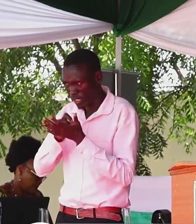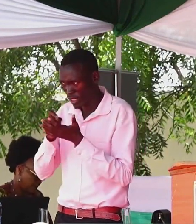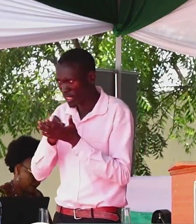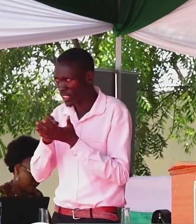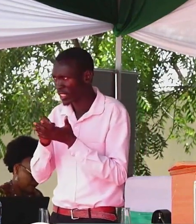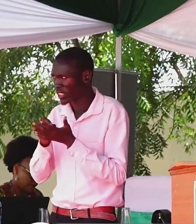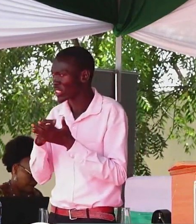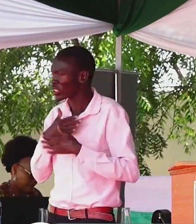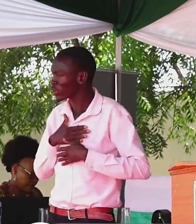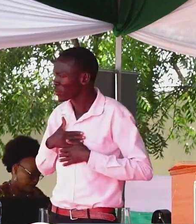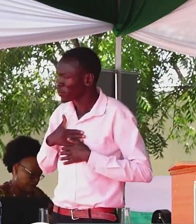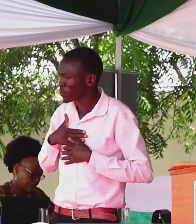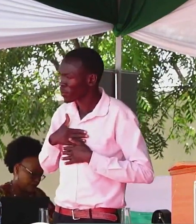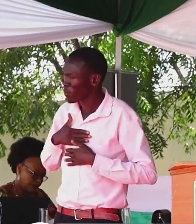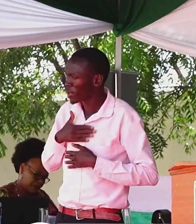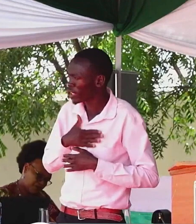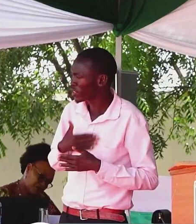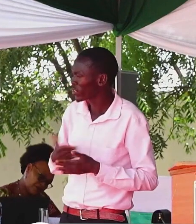Secretariat, please come this way.